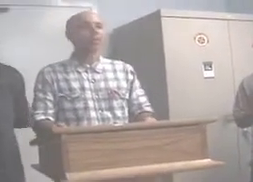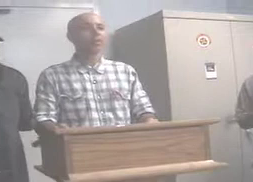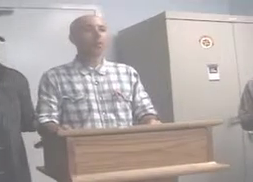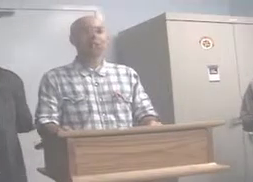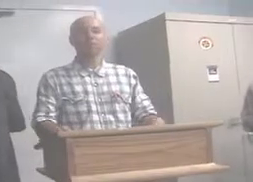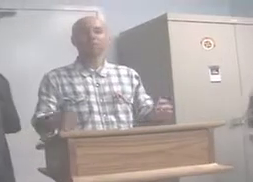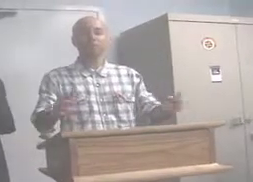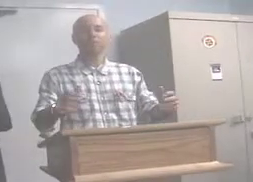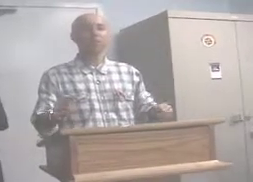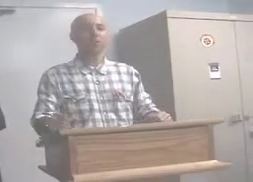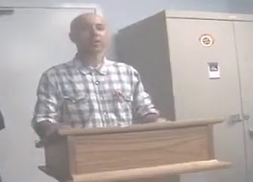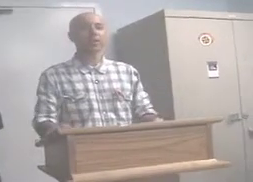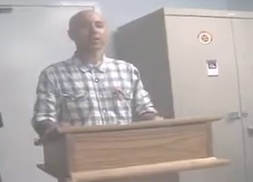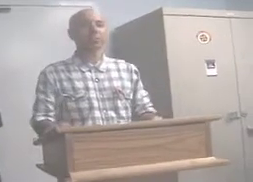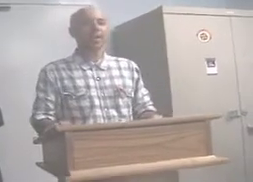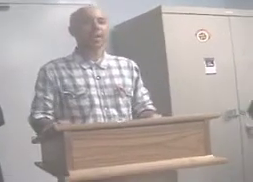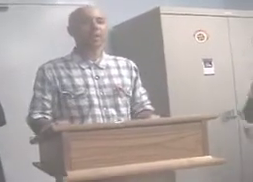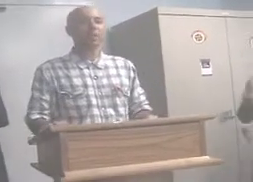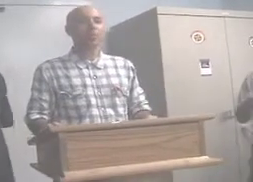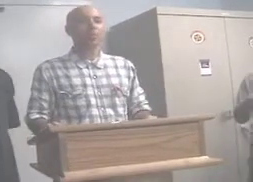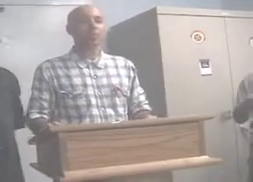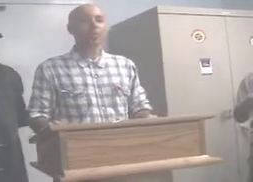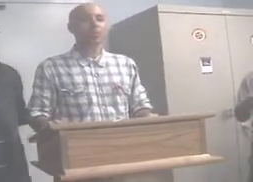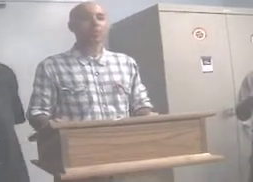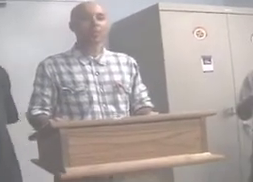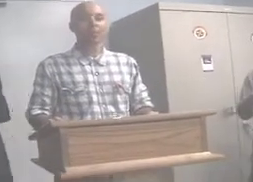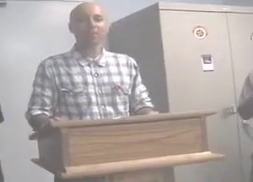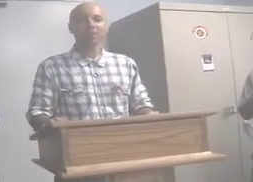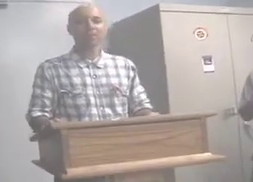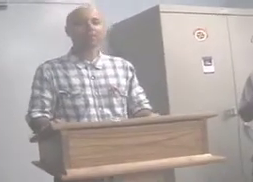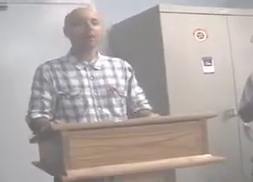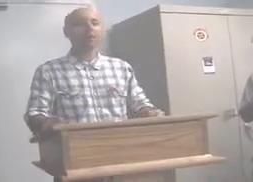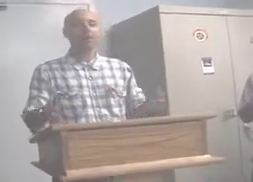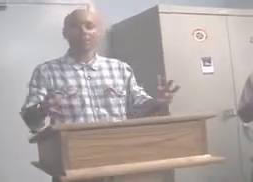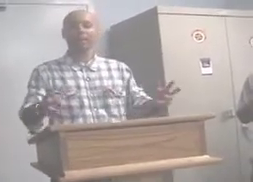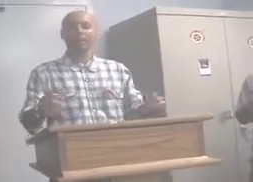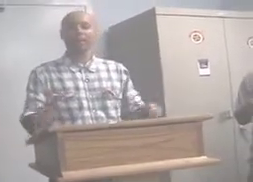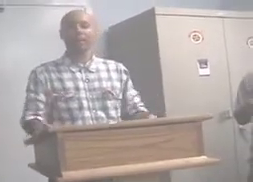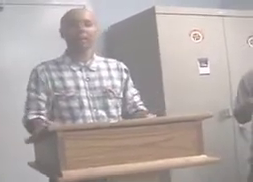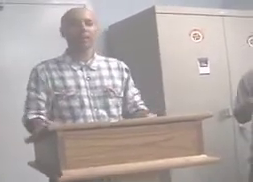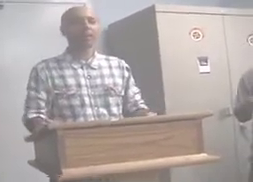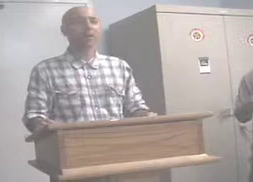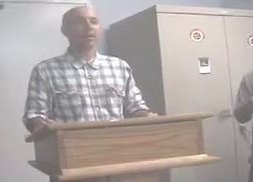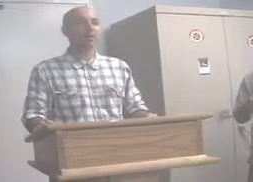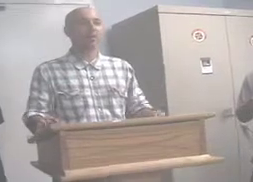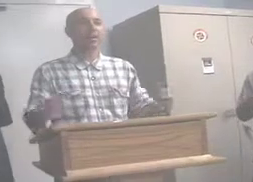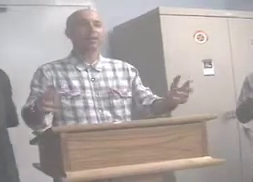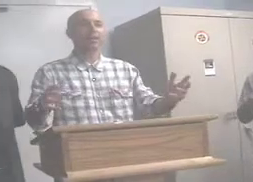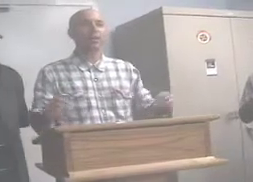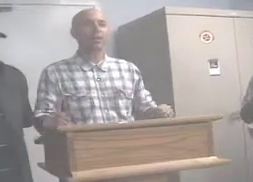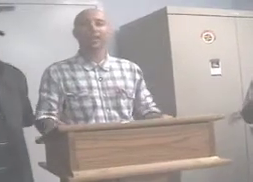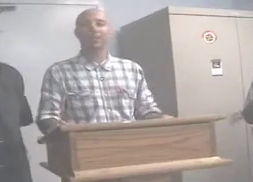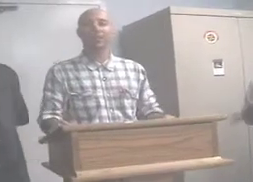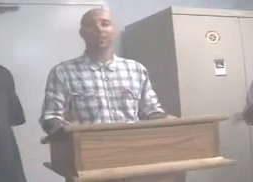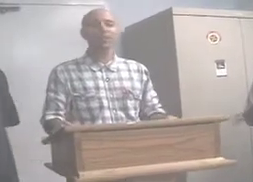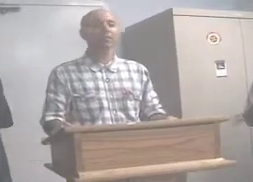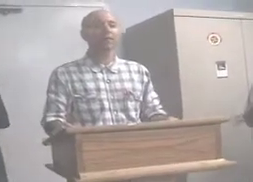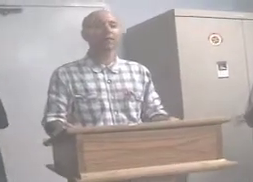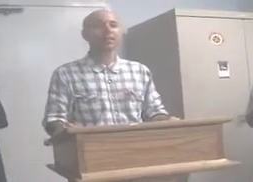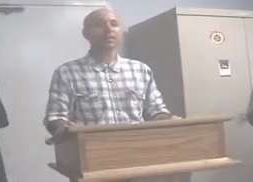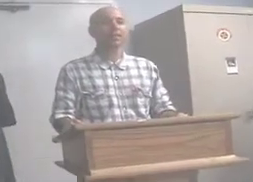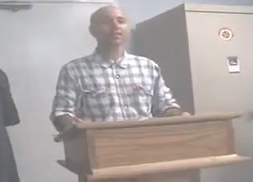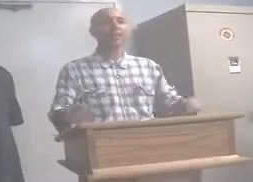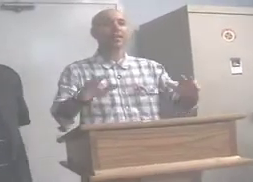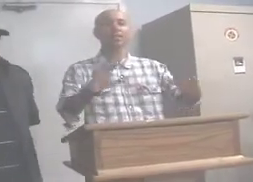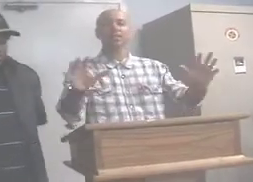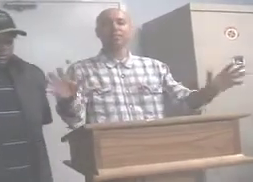So we look forward to our trip to Tokyo. And we are still looking for offerings, financial offerings to enhance the kingdom of